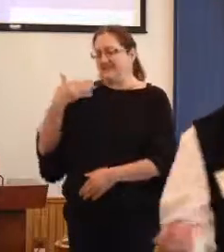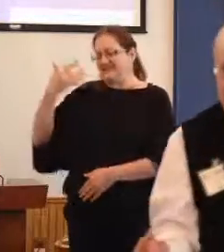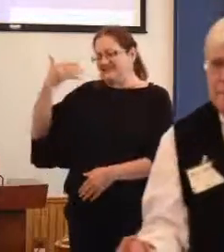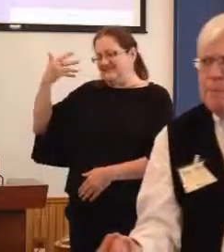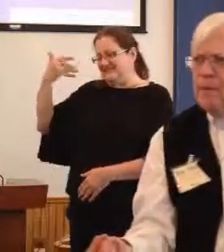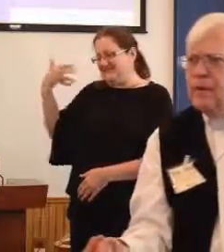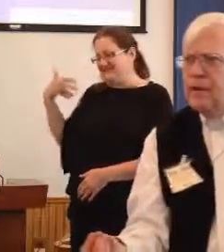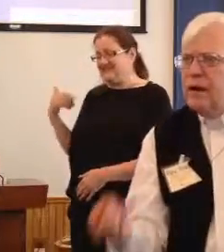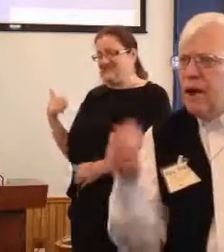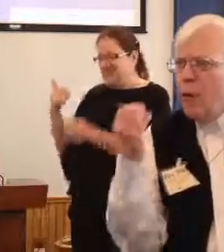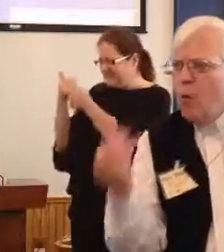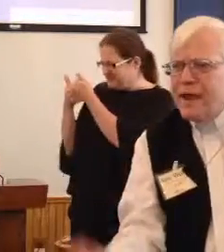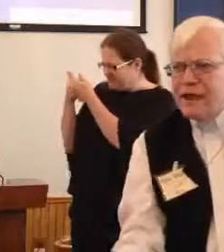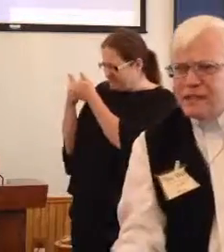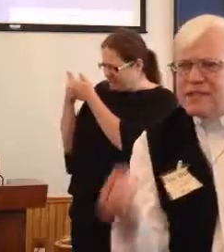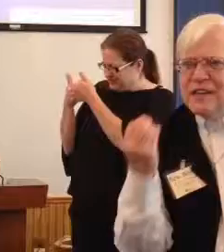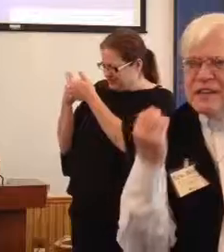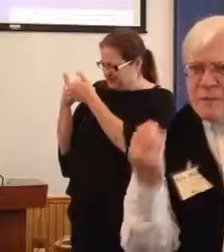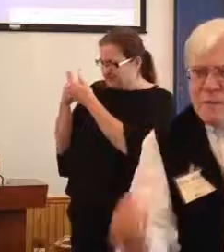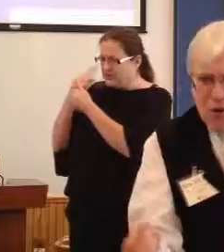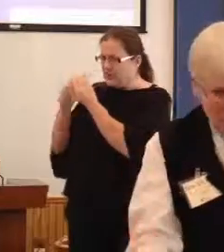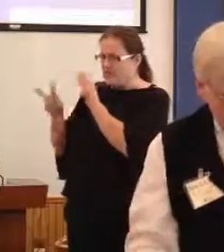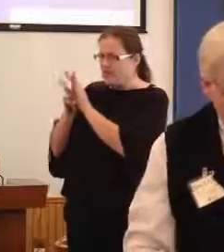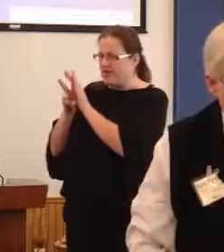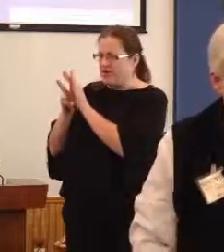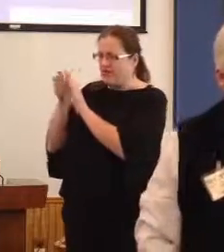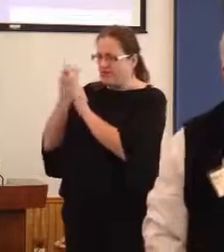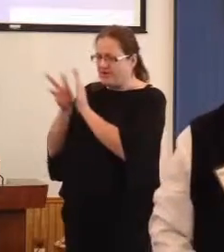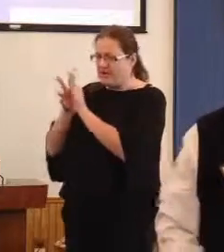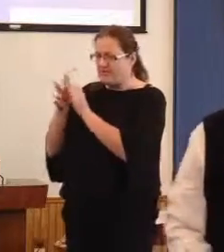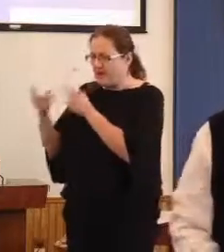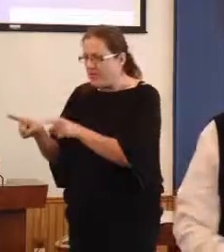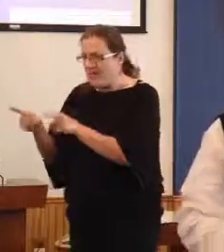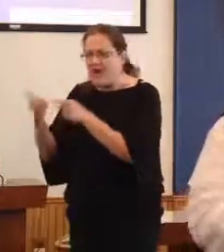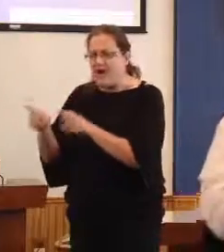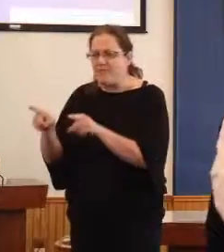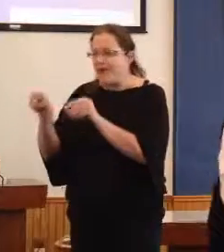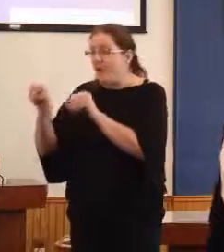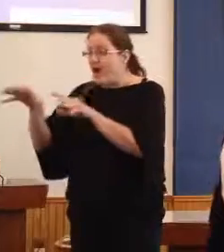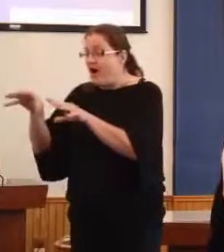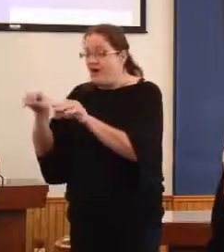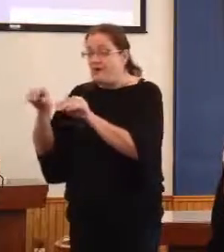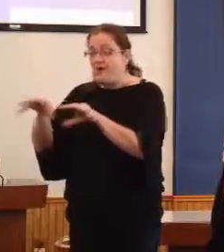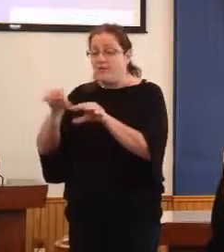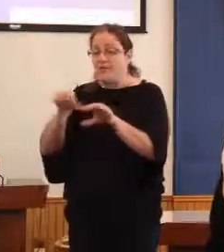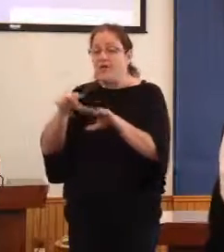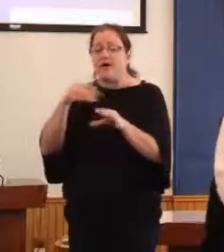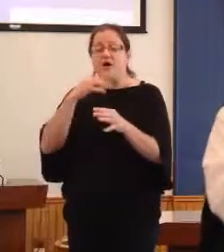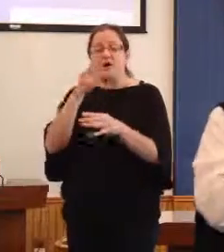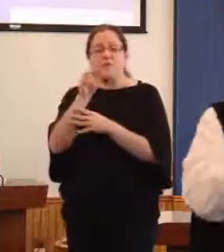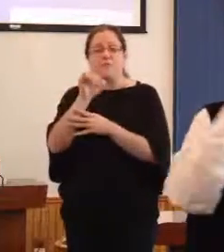one of them a witness to miracles. And that